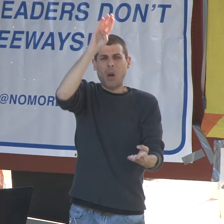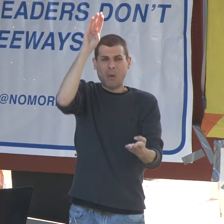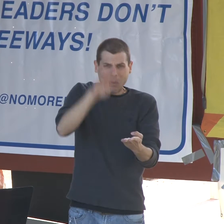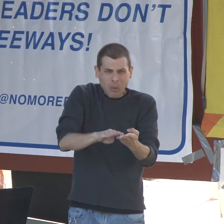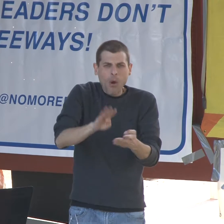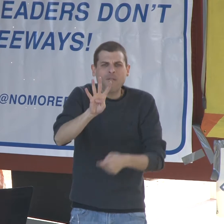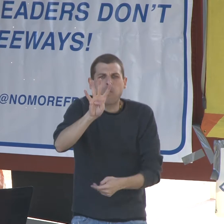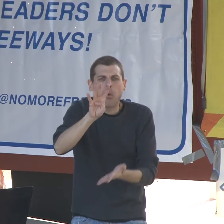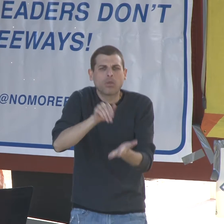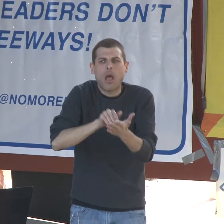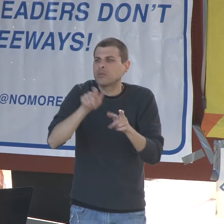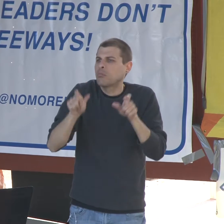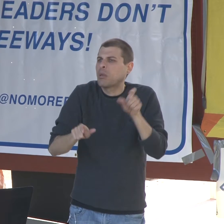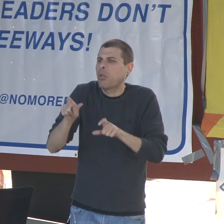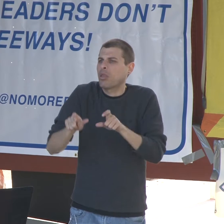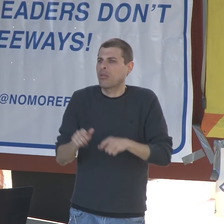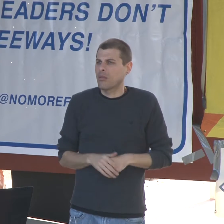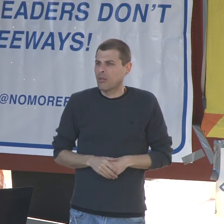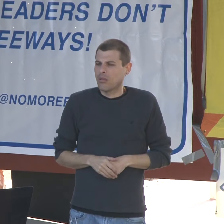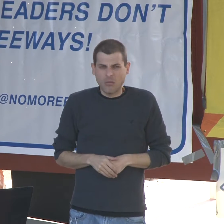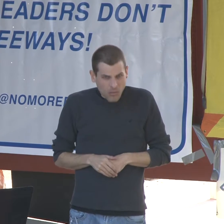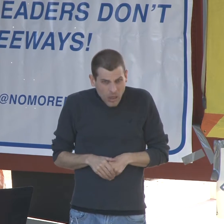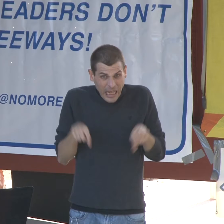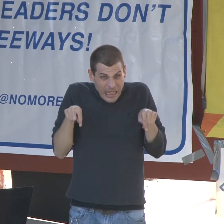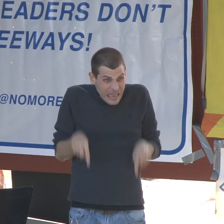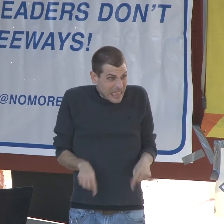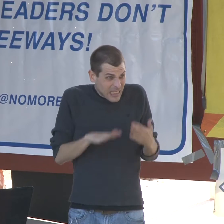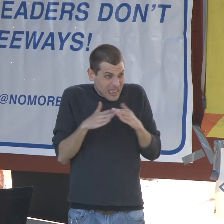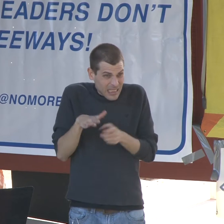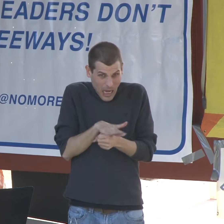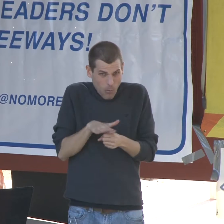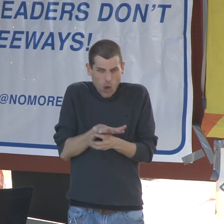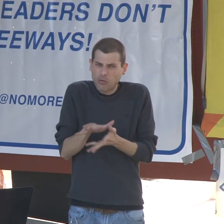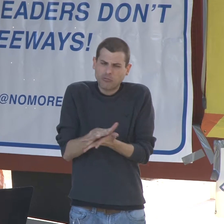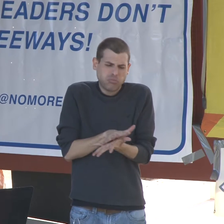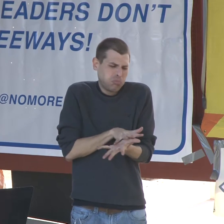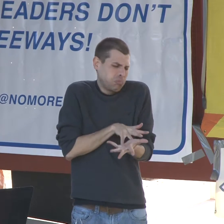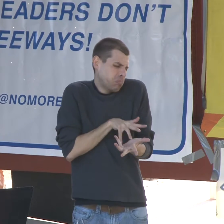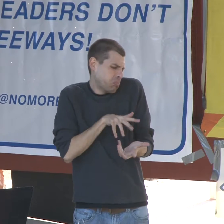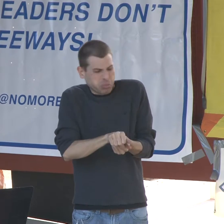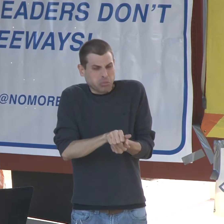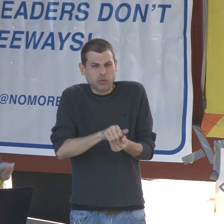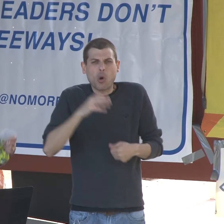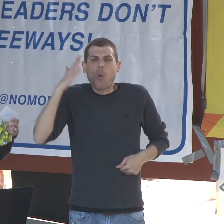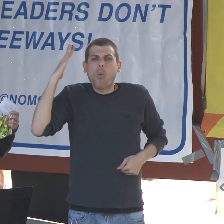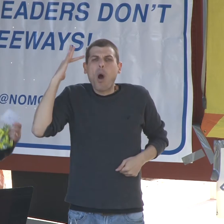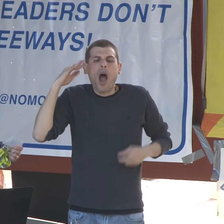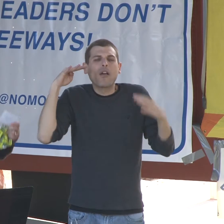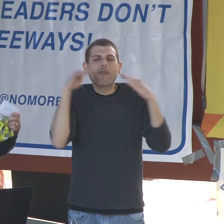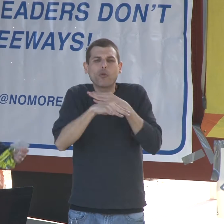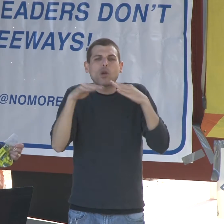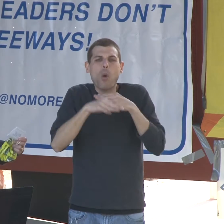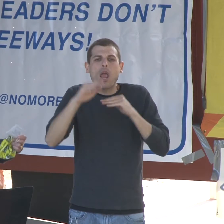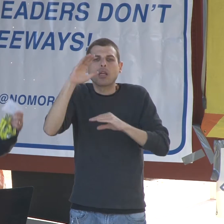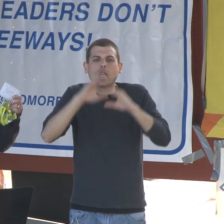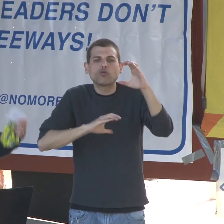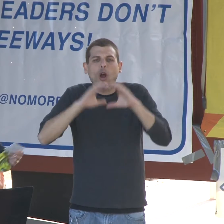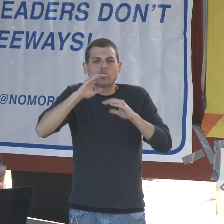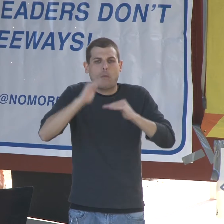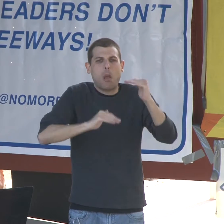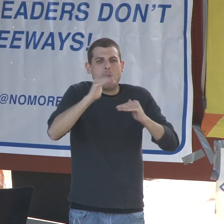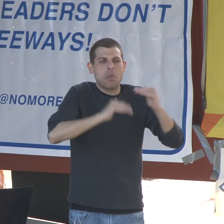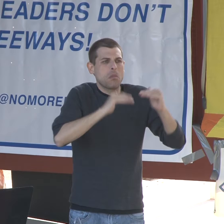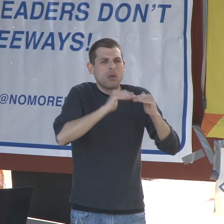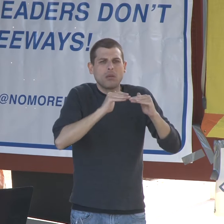4,000 people lived here. This neighborhood was devastated by freeway construction because nobody wanted to live near or